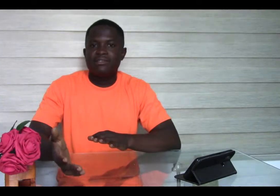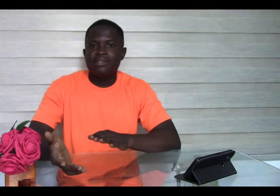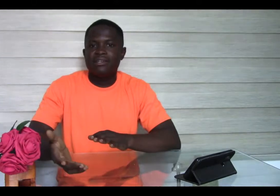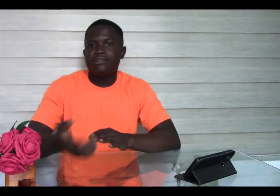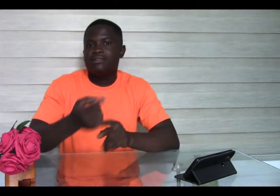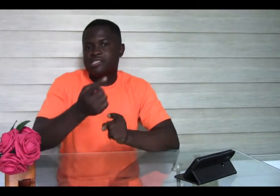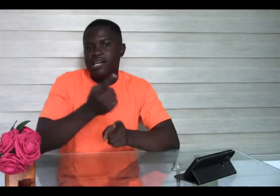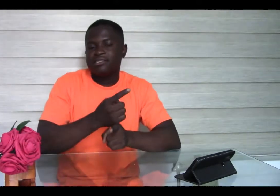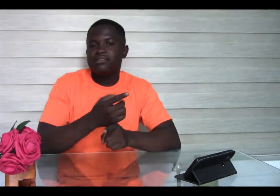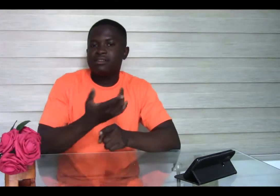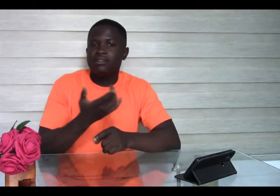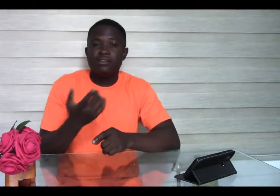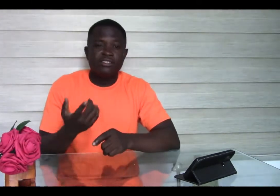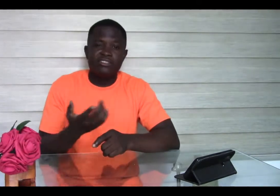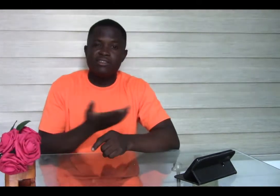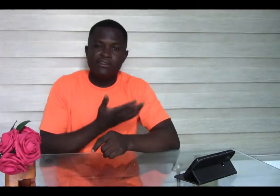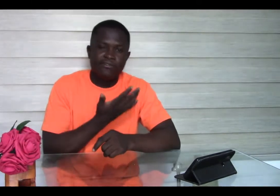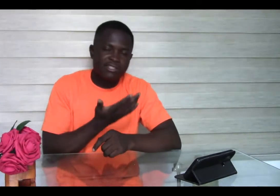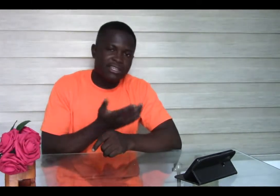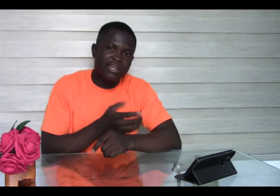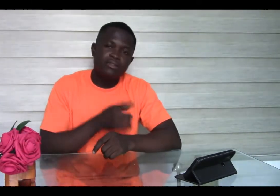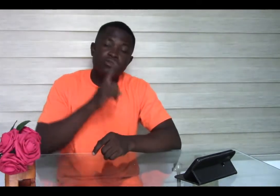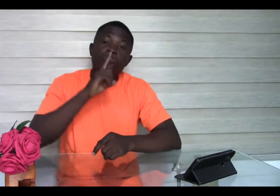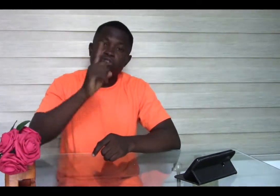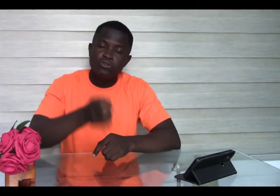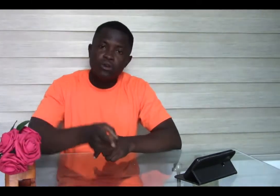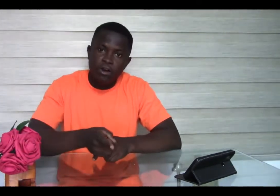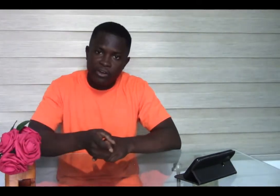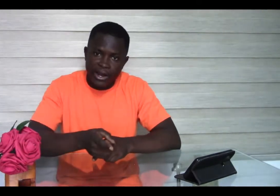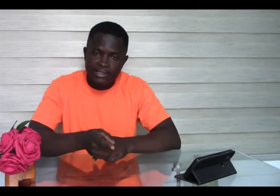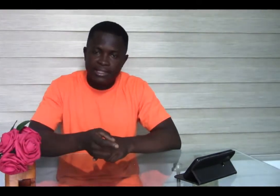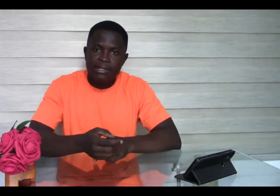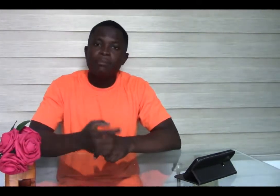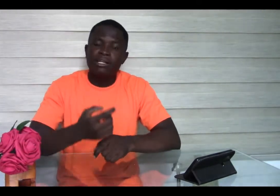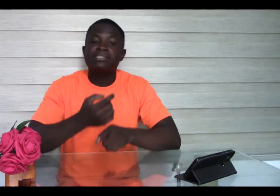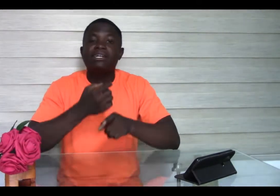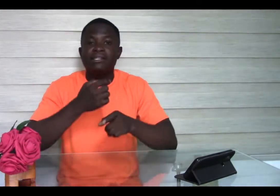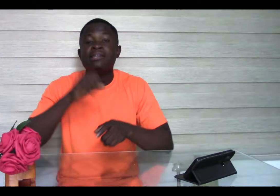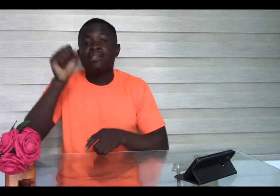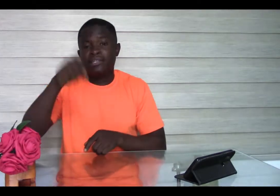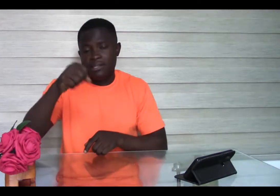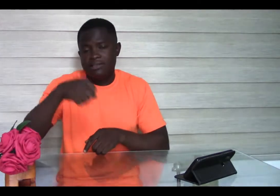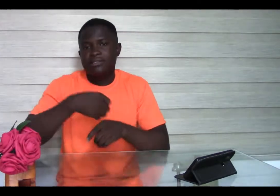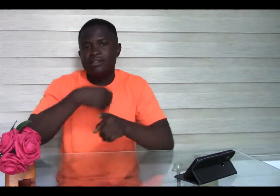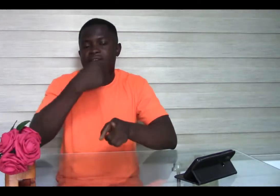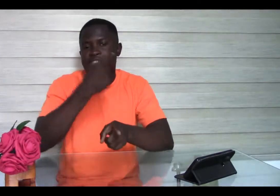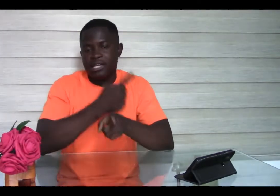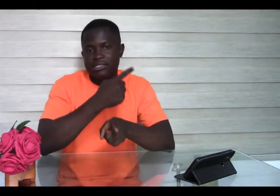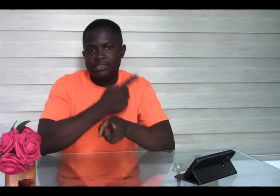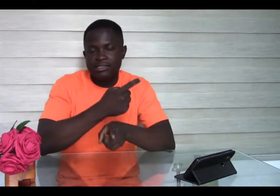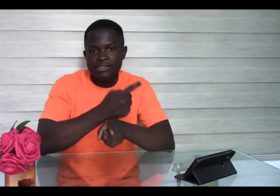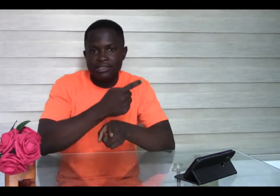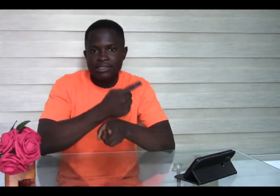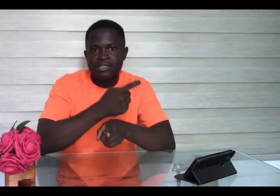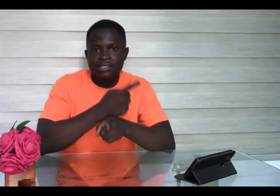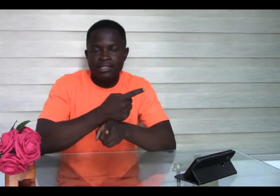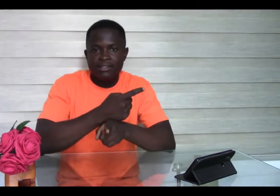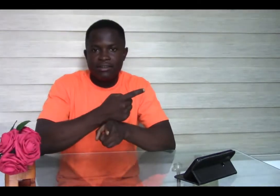said just. She could have said true, all right. I said yes, just.